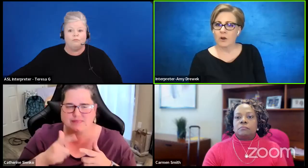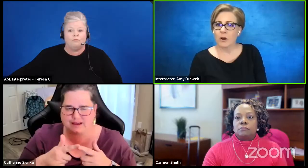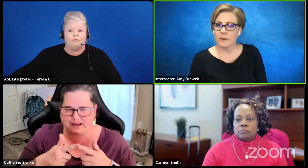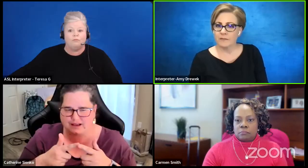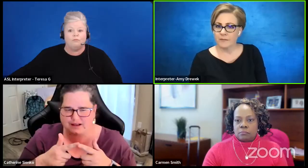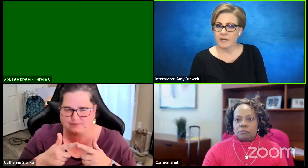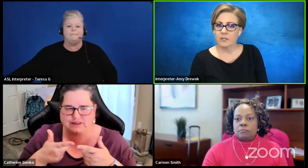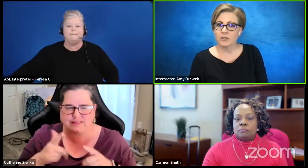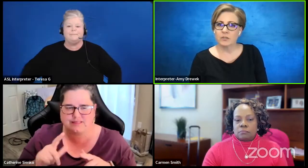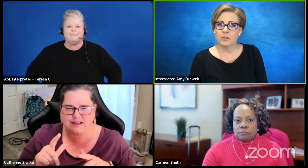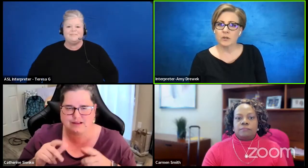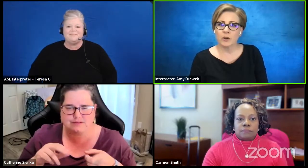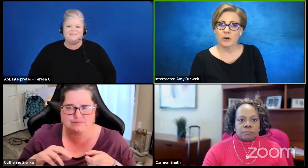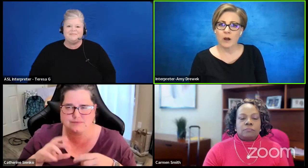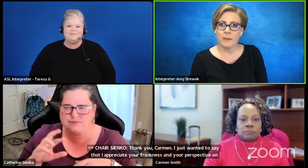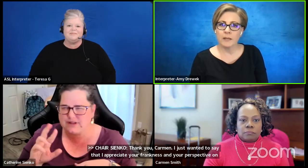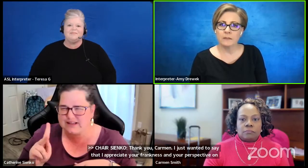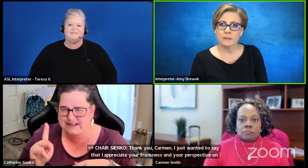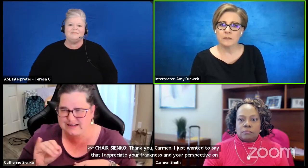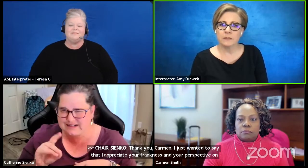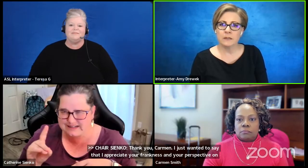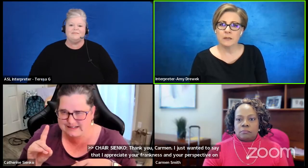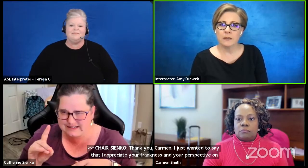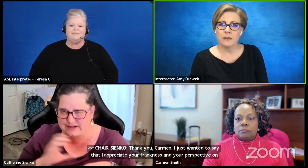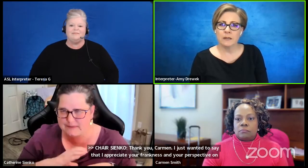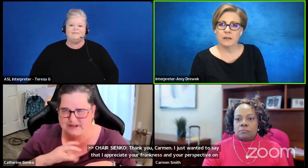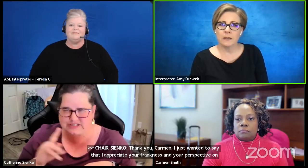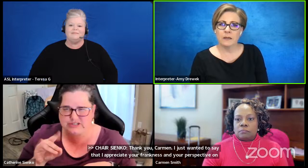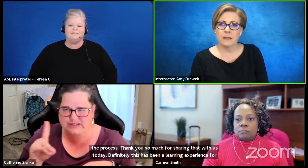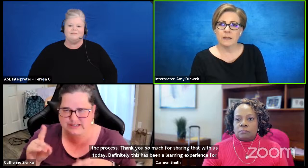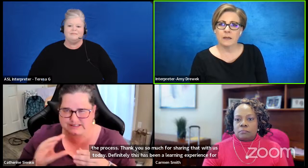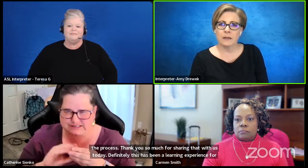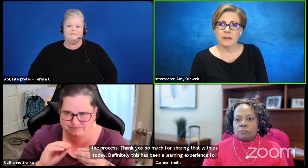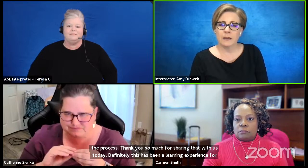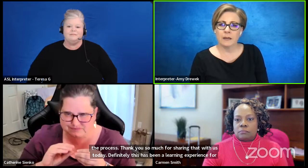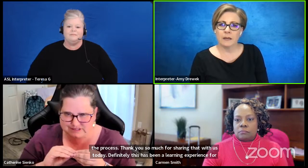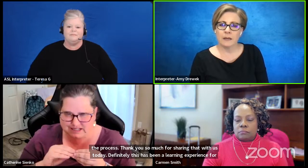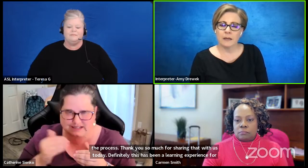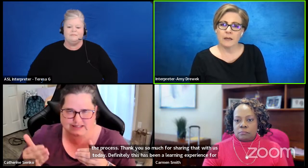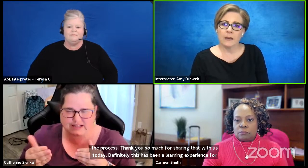I would like to let Carmen finish her comment.